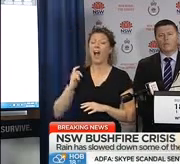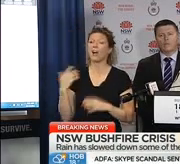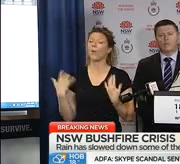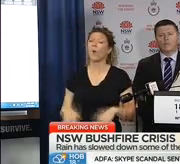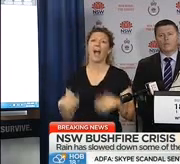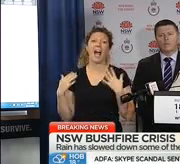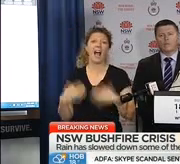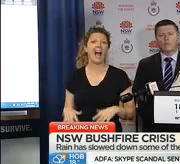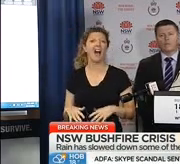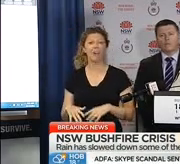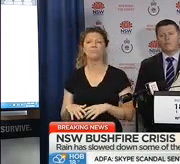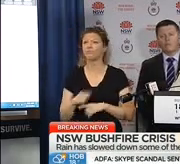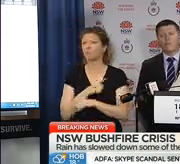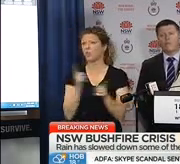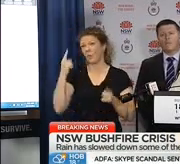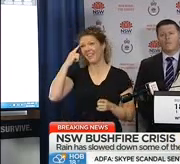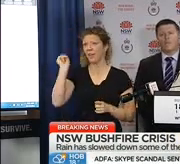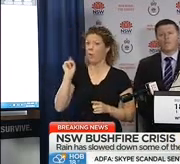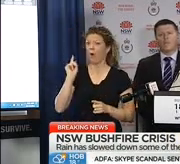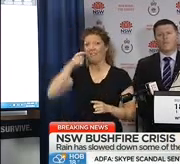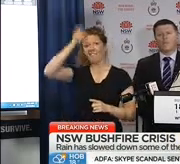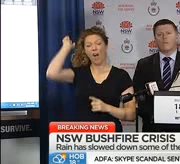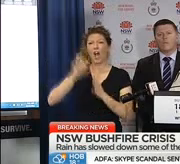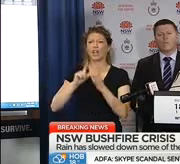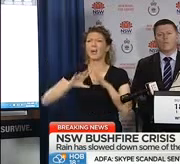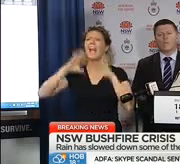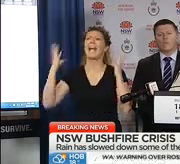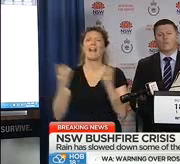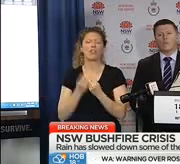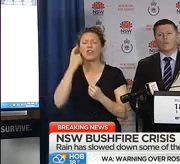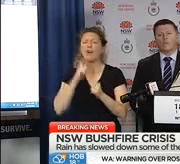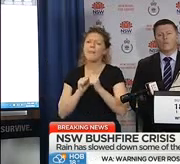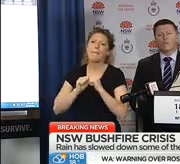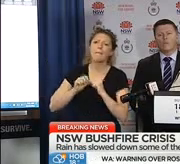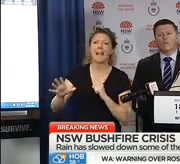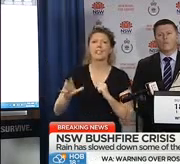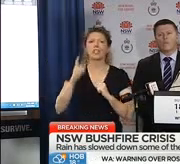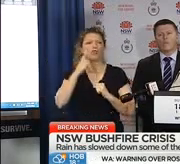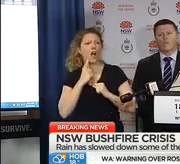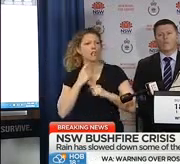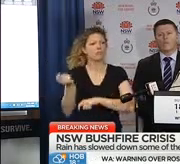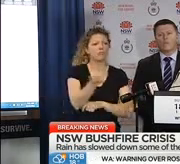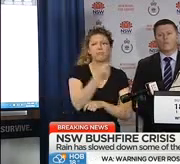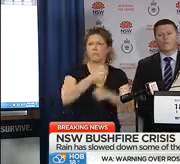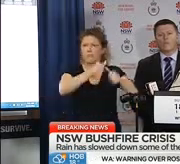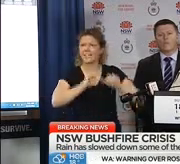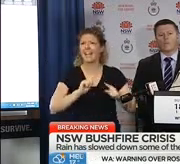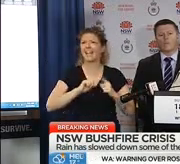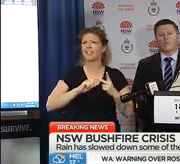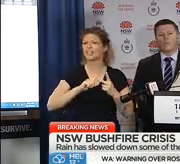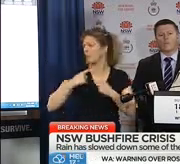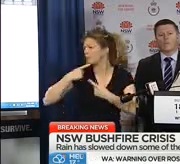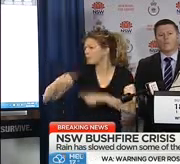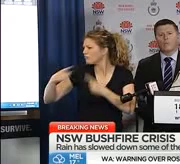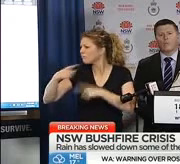you'll be doing all that you need to do, all that you can do to inform the community, to protect the community, and that's what